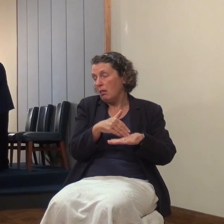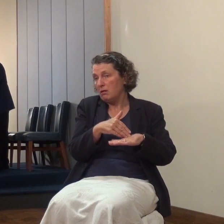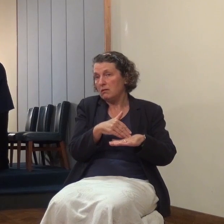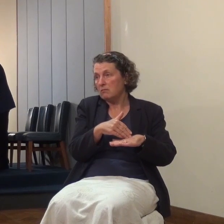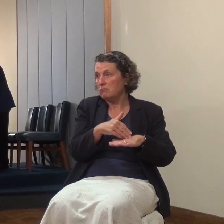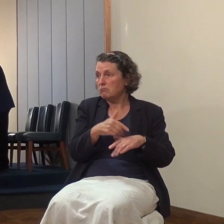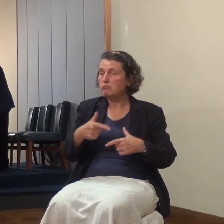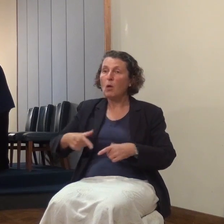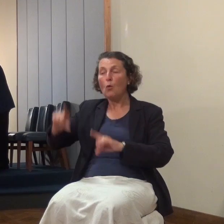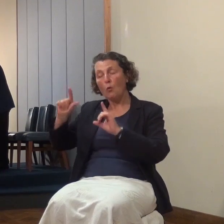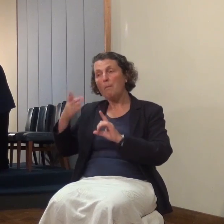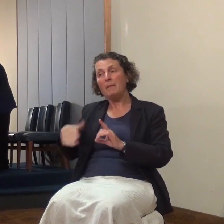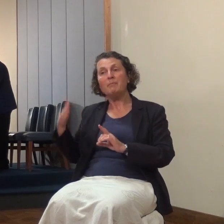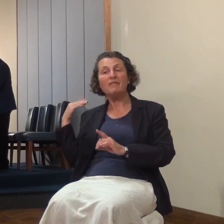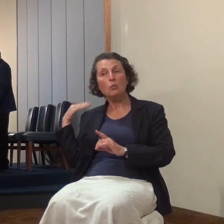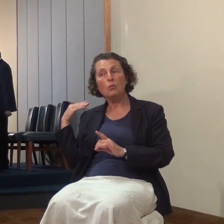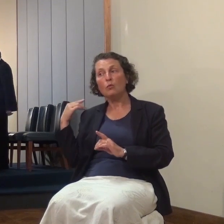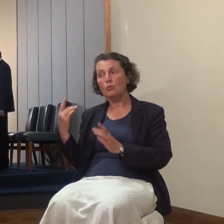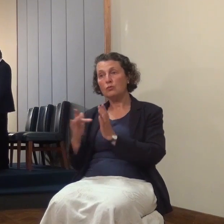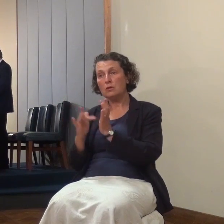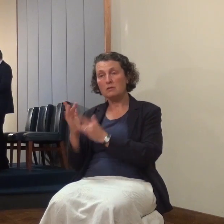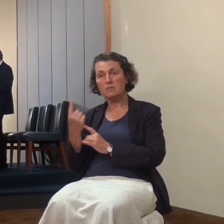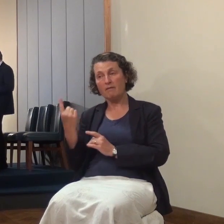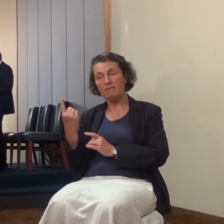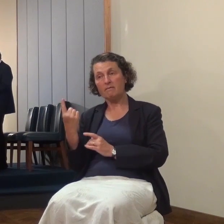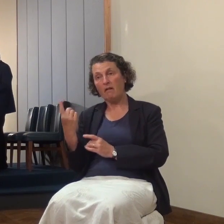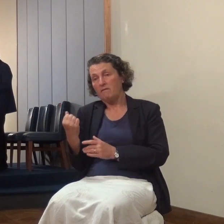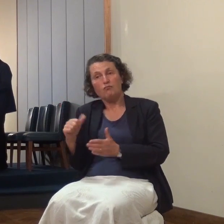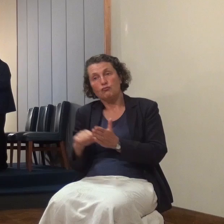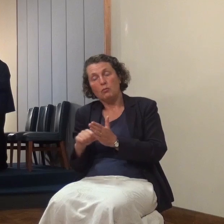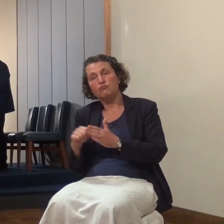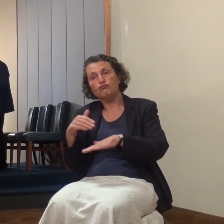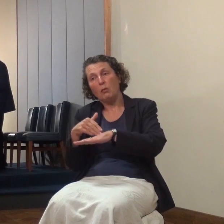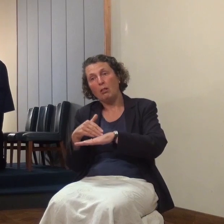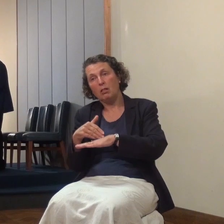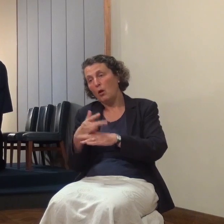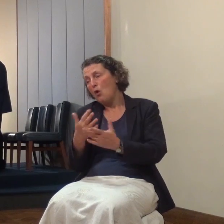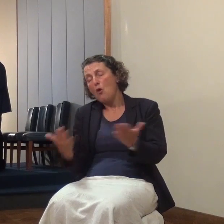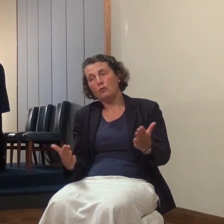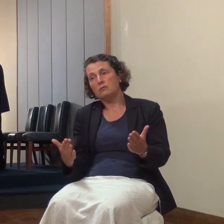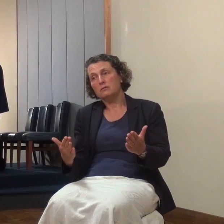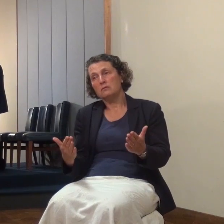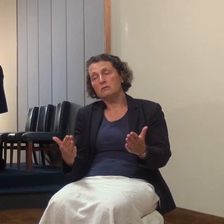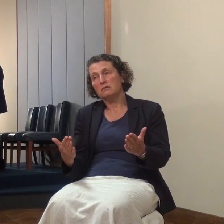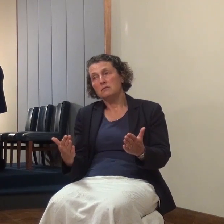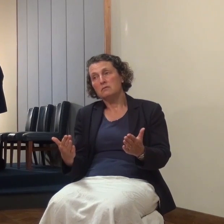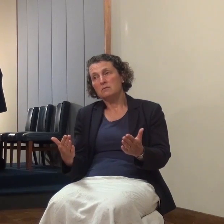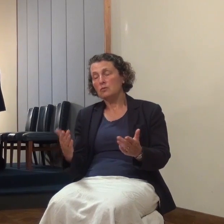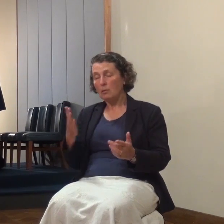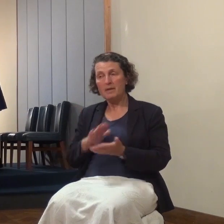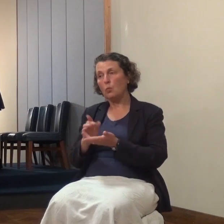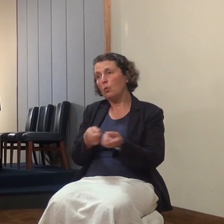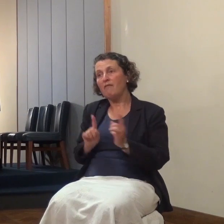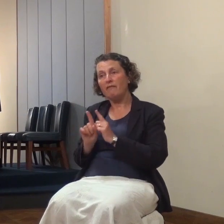himself has already walked. You have the consolation of knowing the Lord's special provision and mercy. So